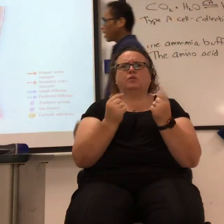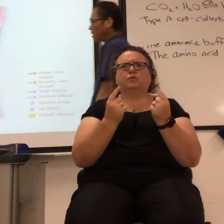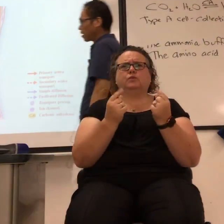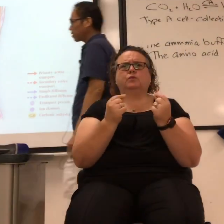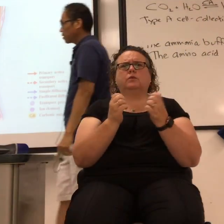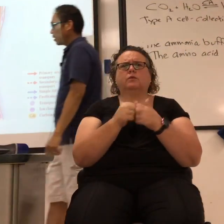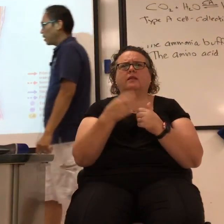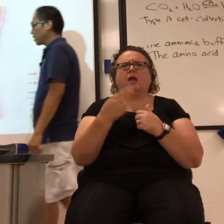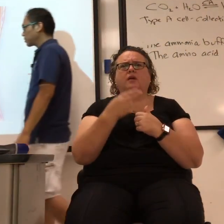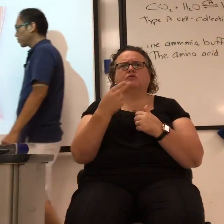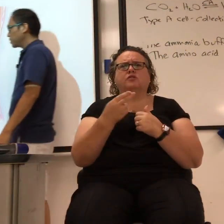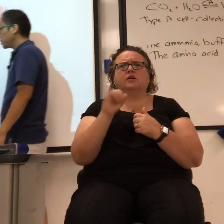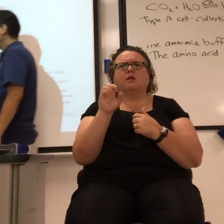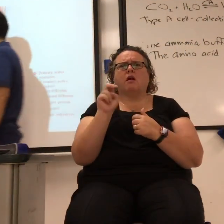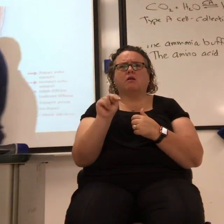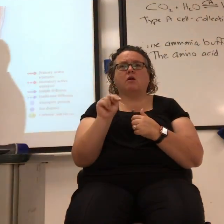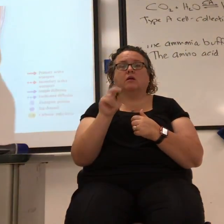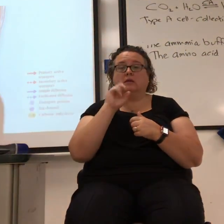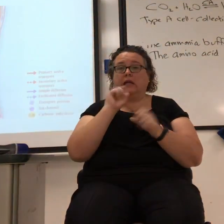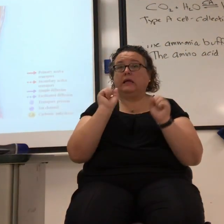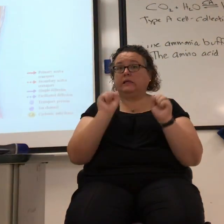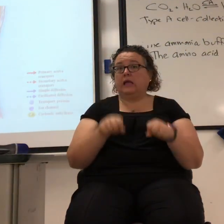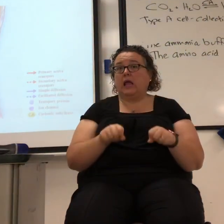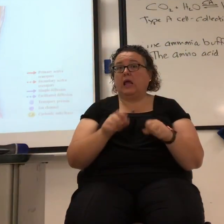the hydrogen ion? It excretes it